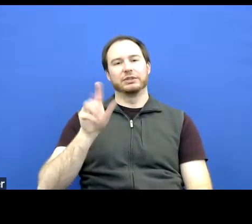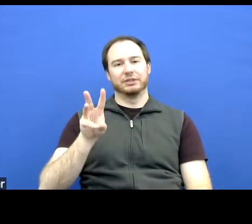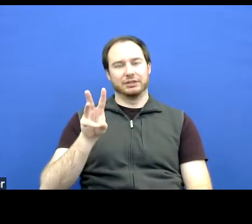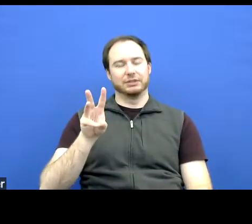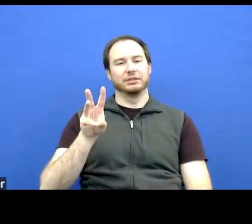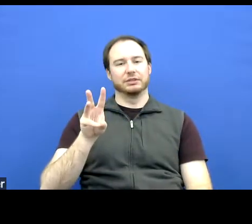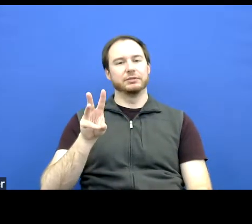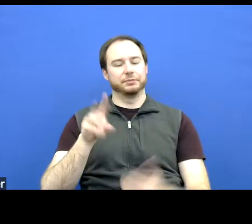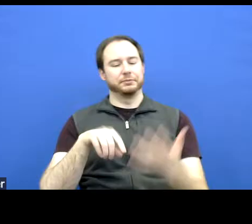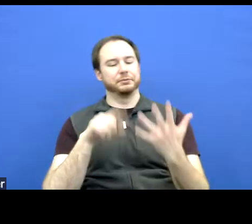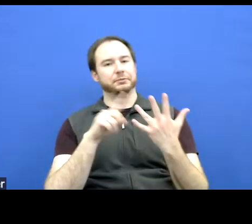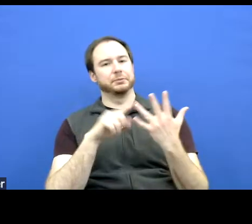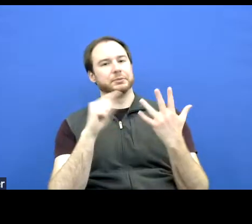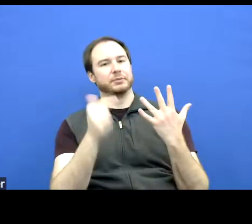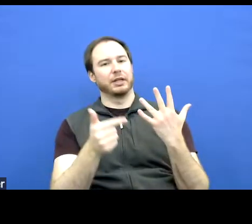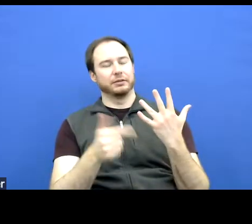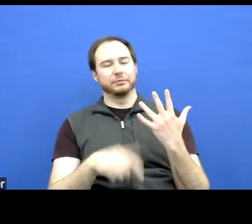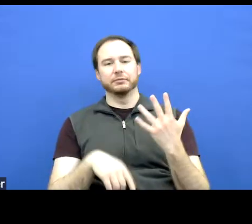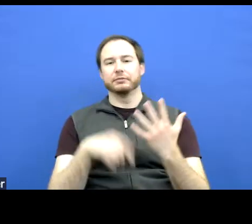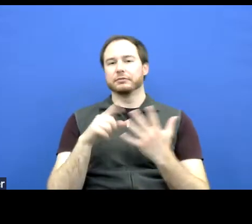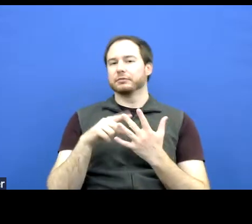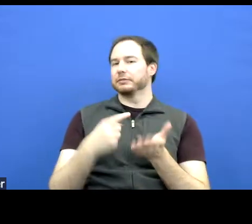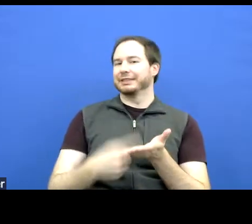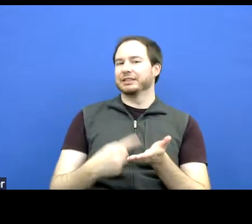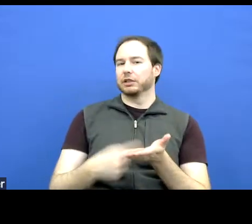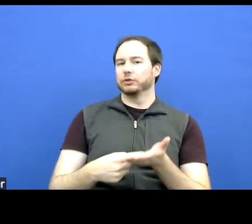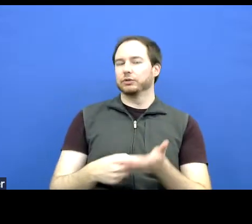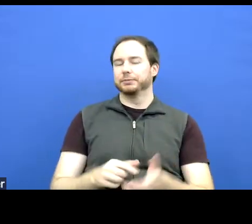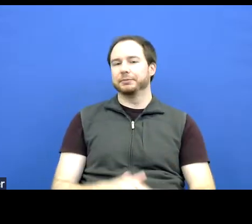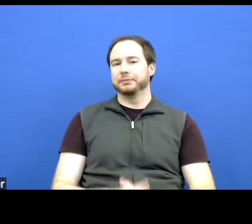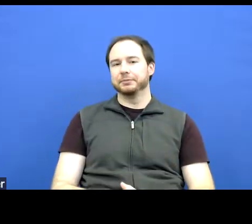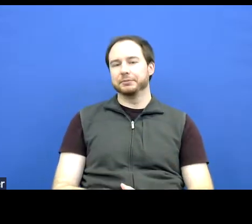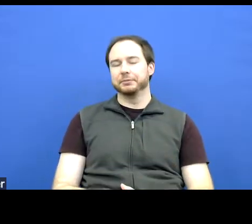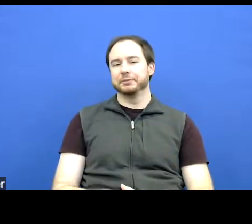2026. Second. Any discussion?